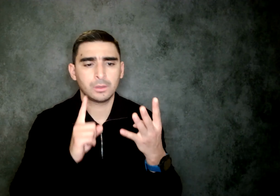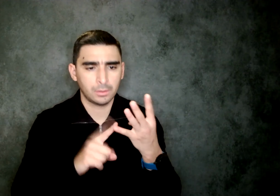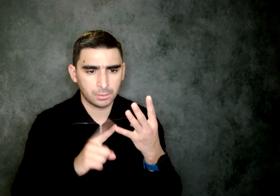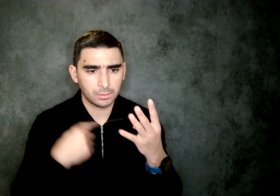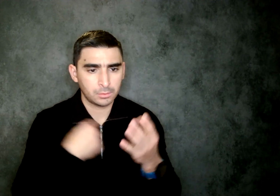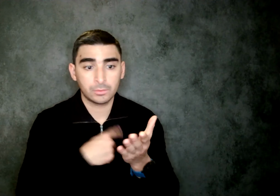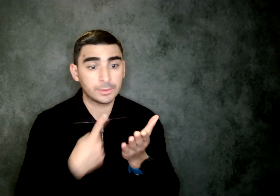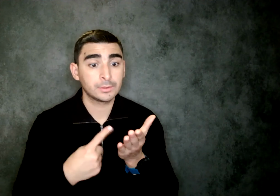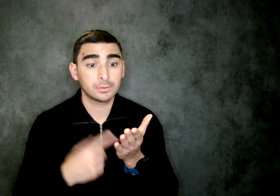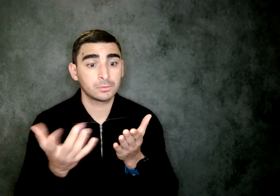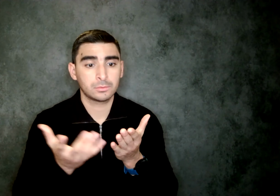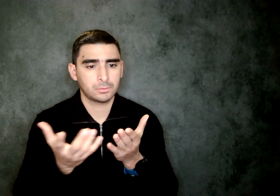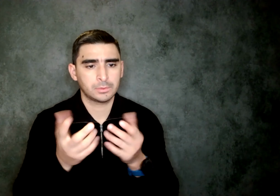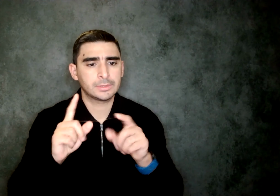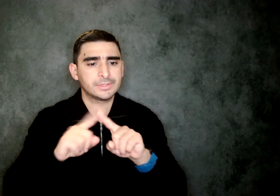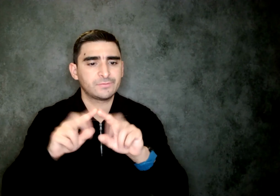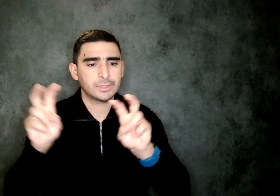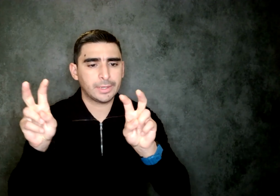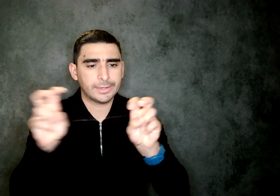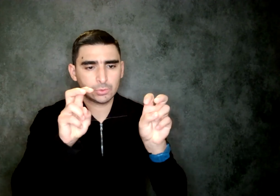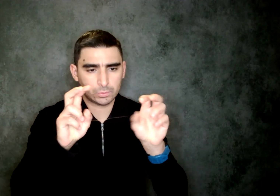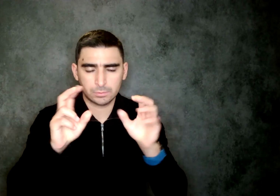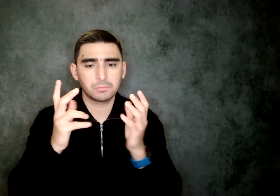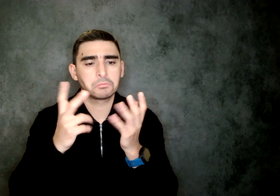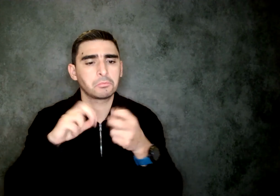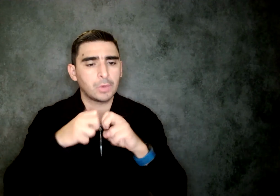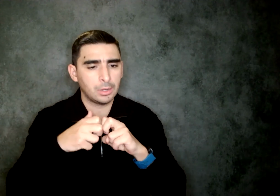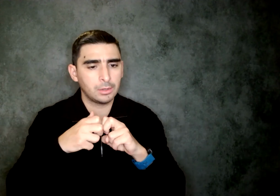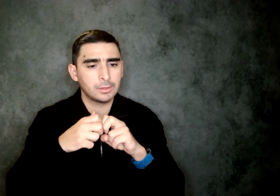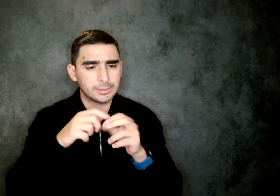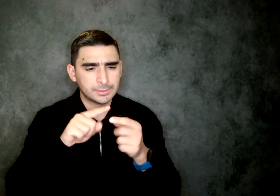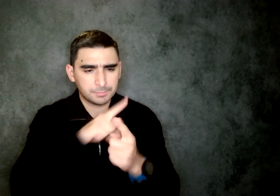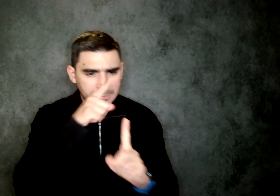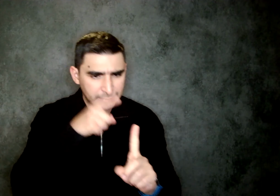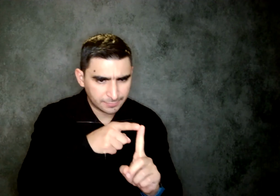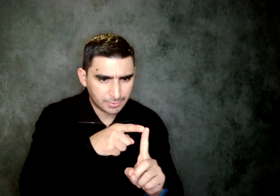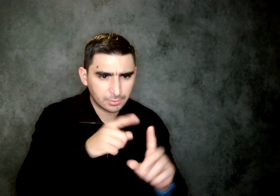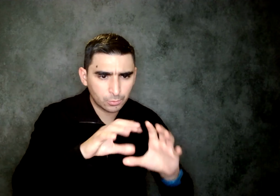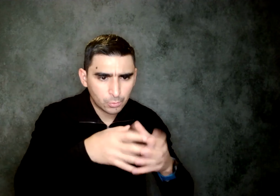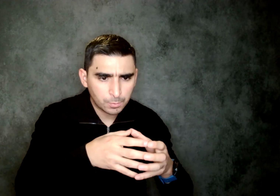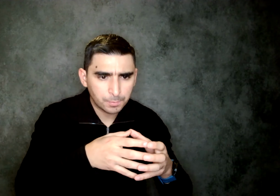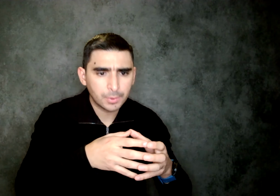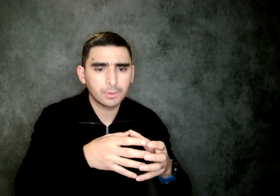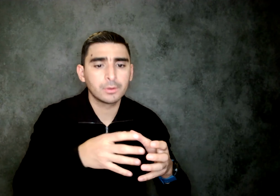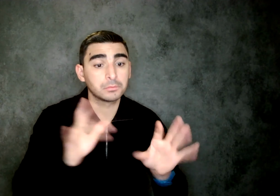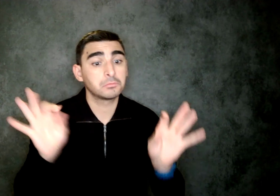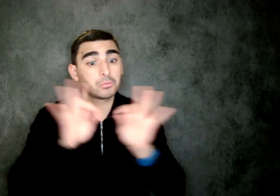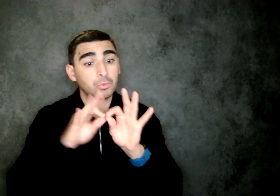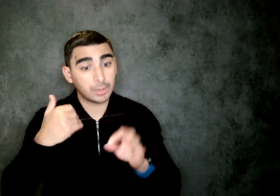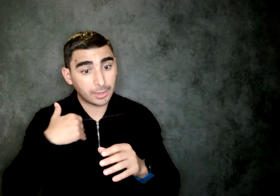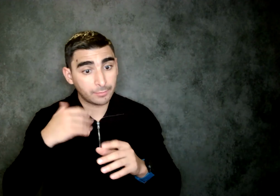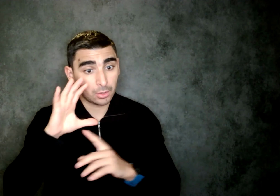the issues related to specific populations. We've talked about the need to be culturally